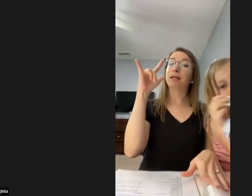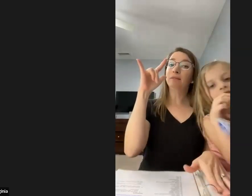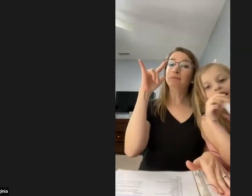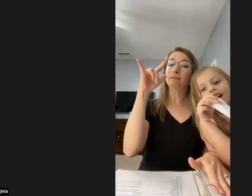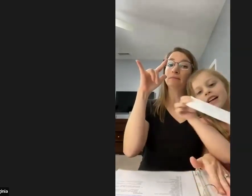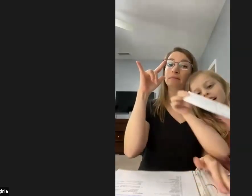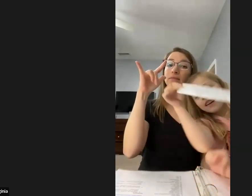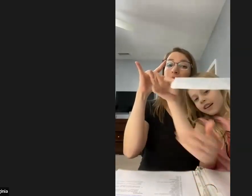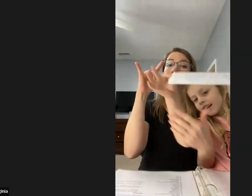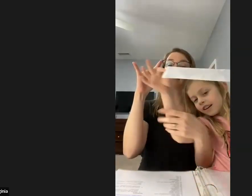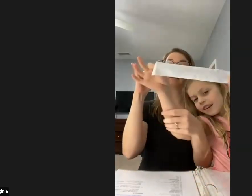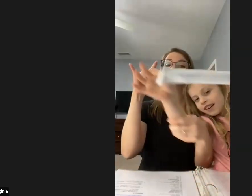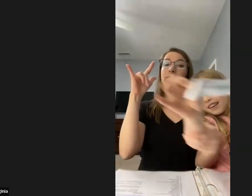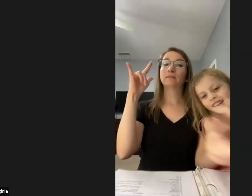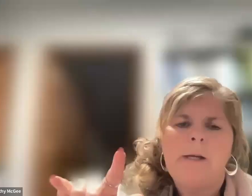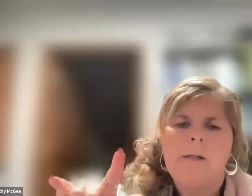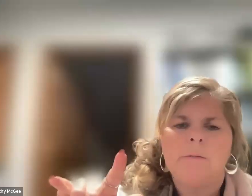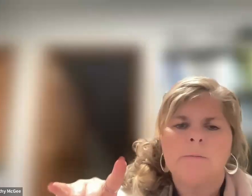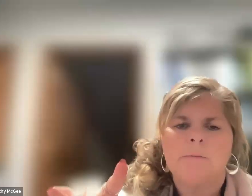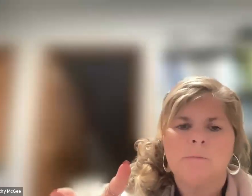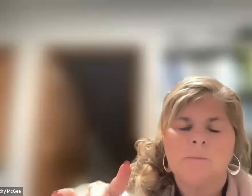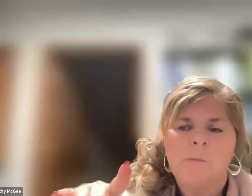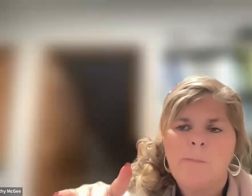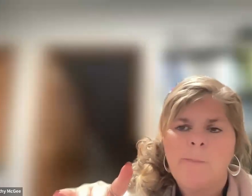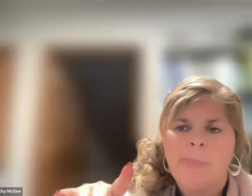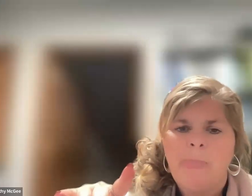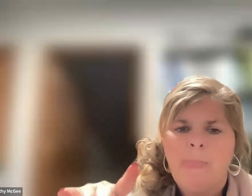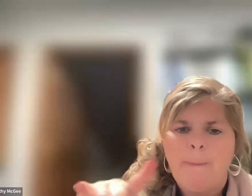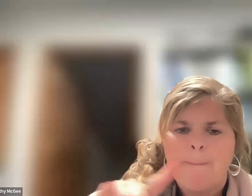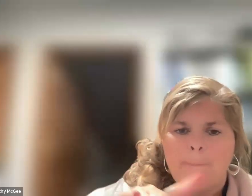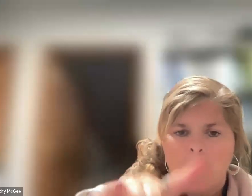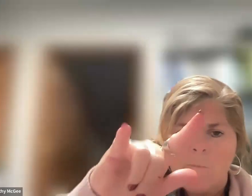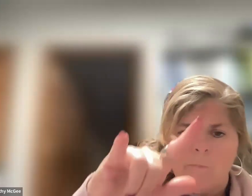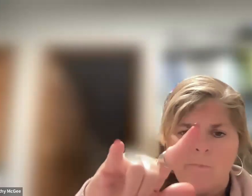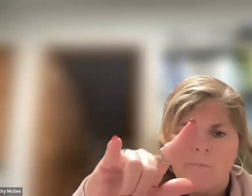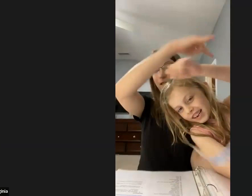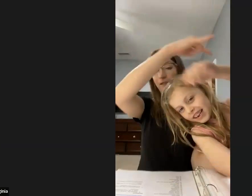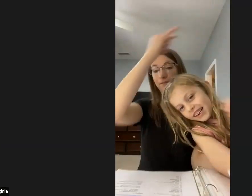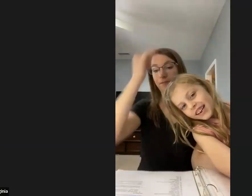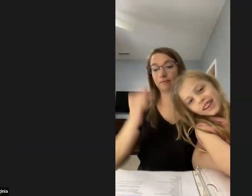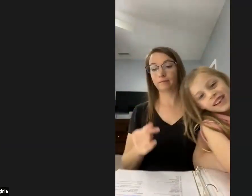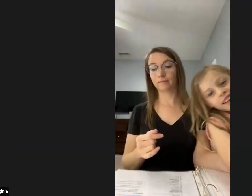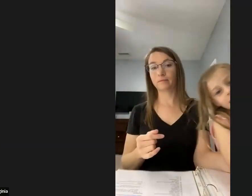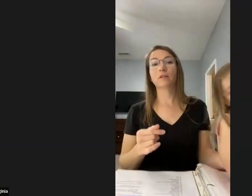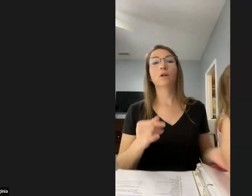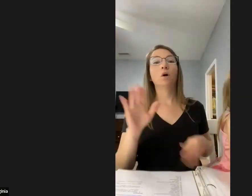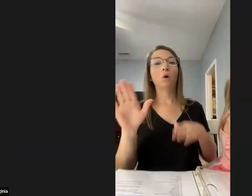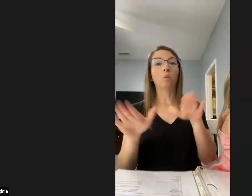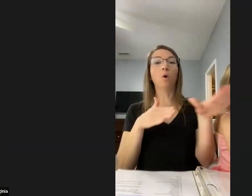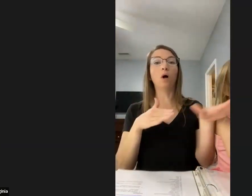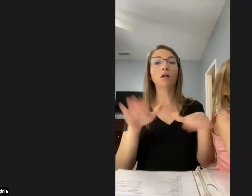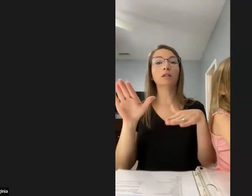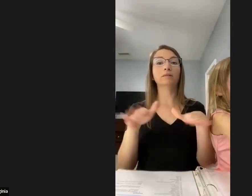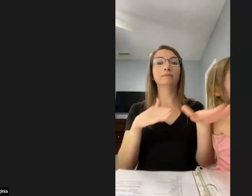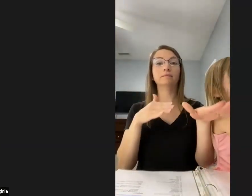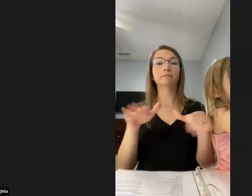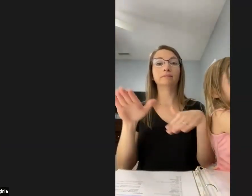airplane, Airplane. to fly, fly, walk.